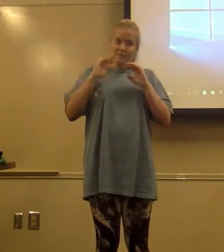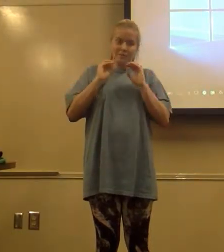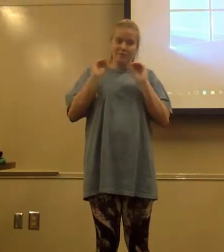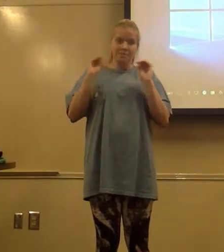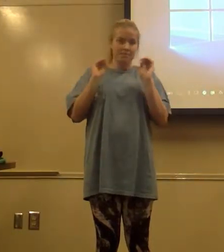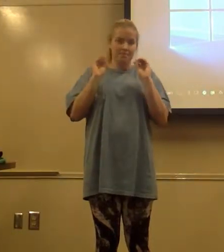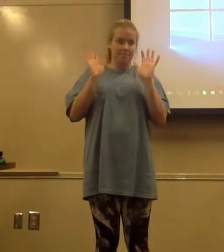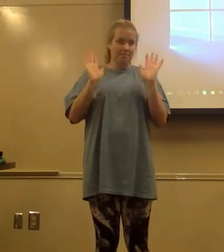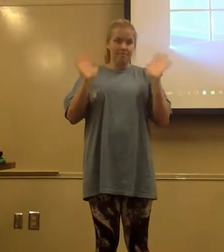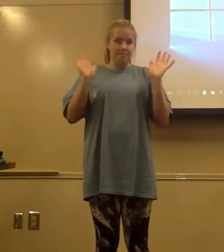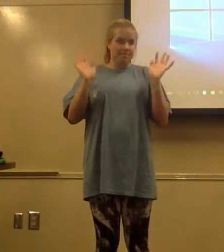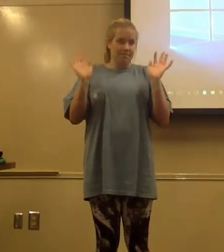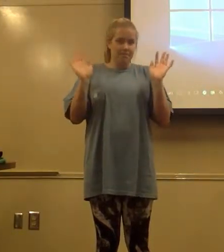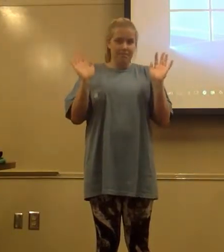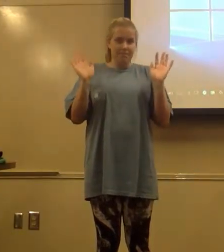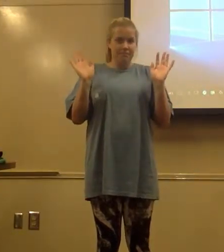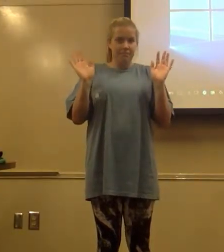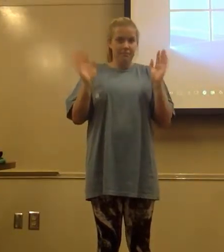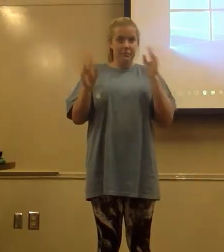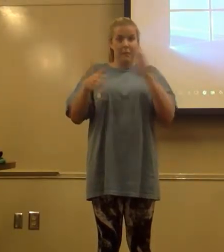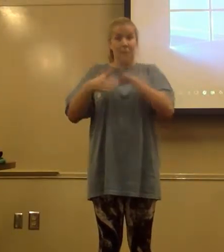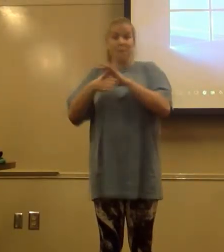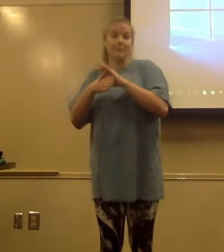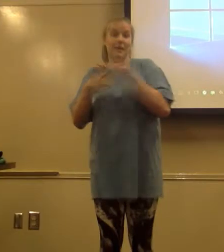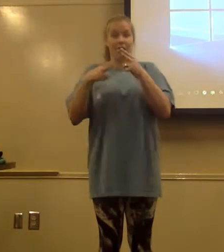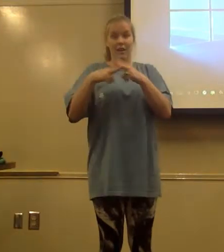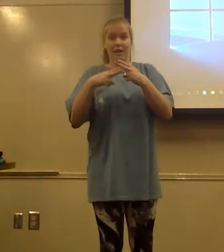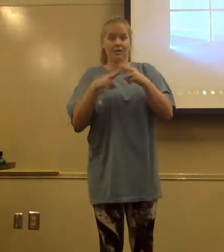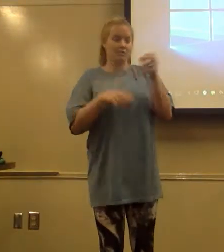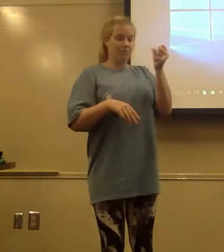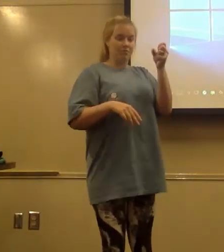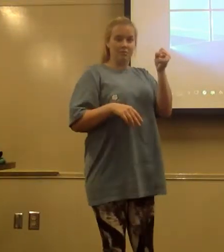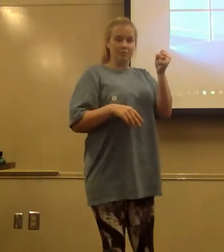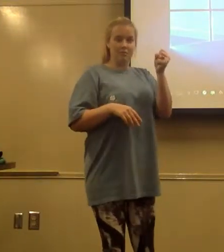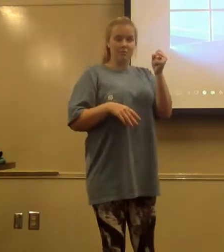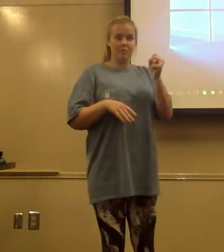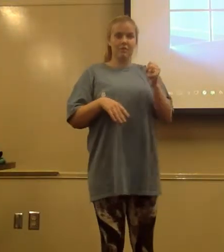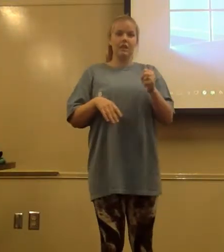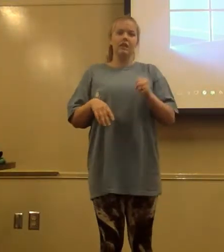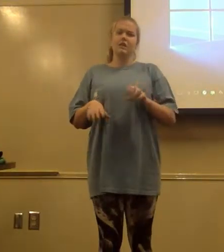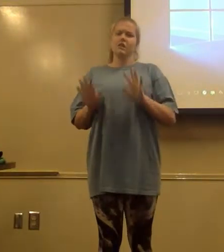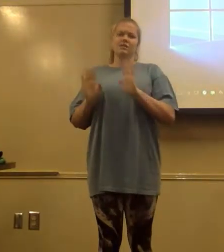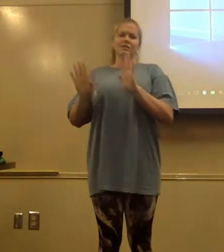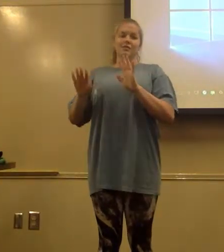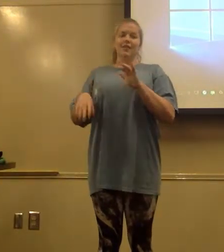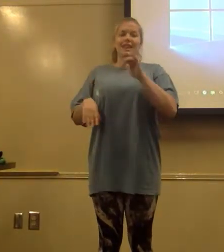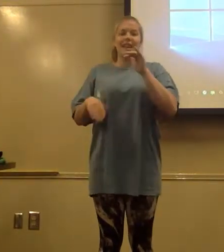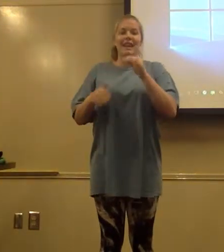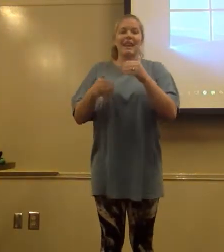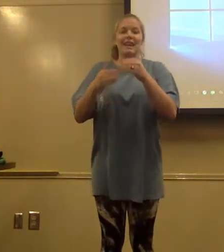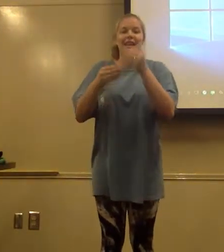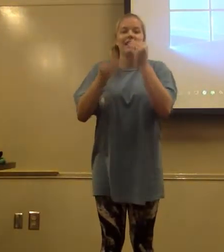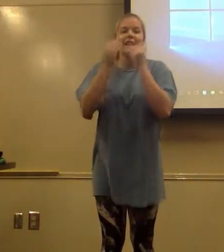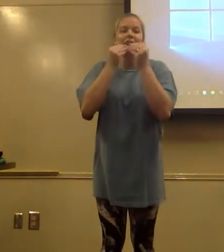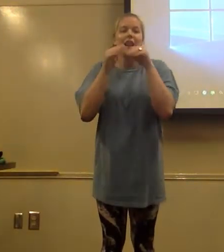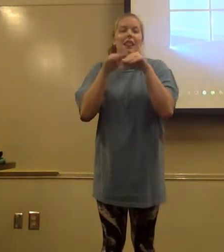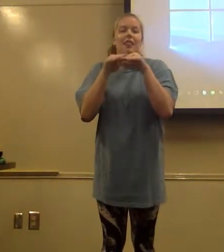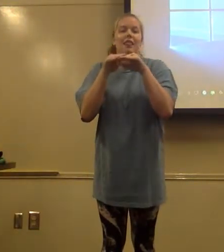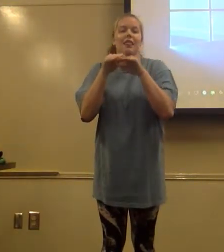of eat less meat, eggs, dairy, junk, what do they say? Eat less saturated and trans fatty acids, things like that. Biochemical components, right? Because they don't want to